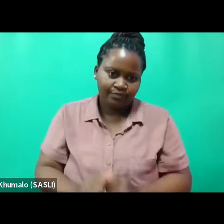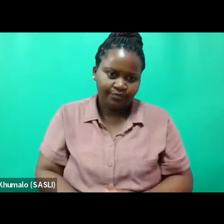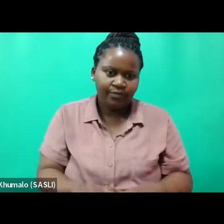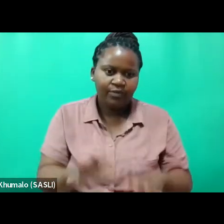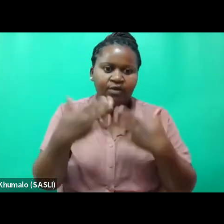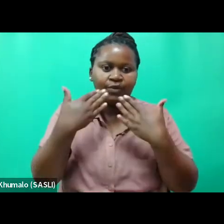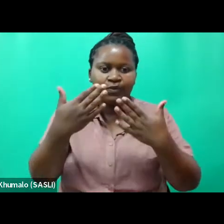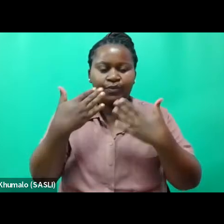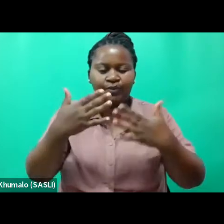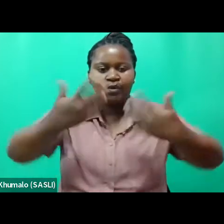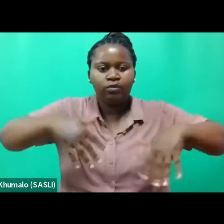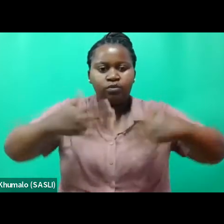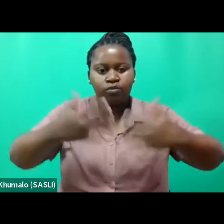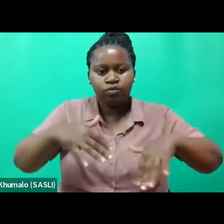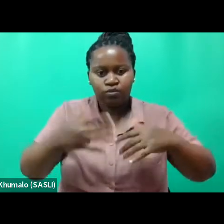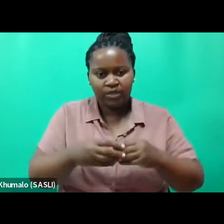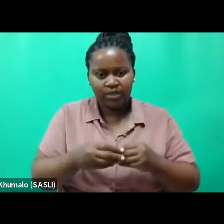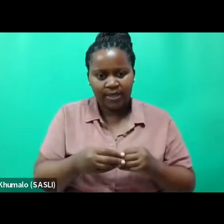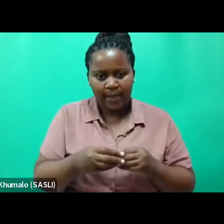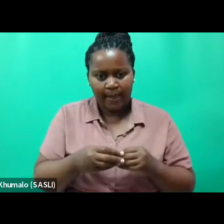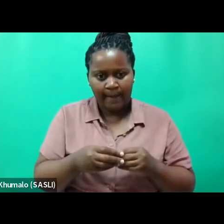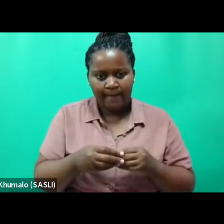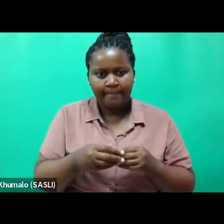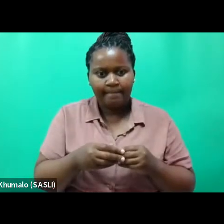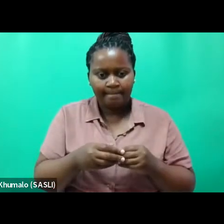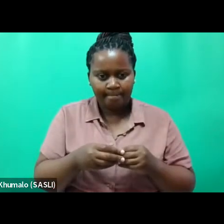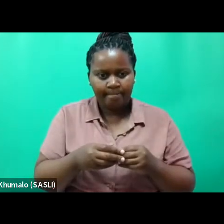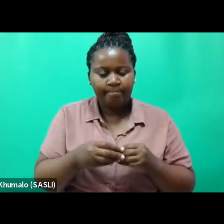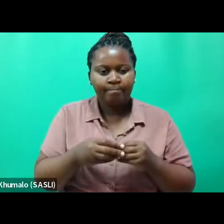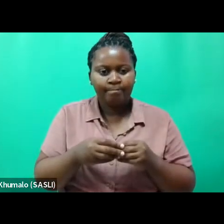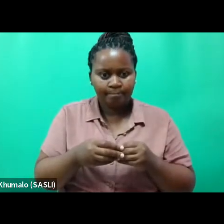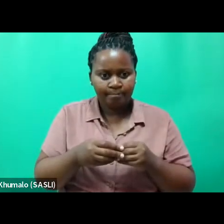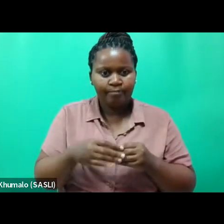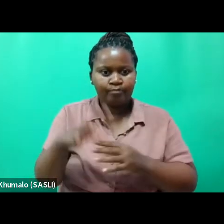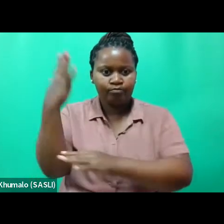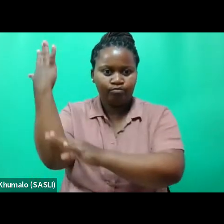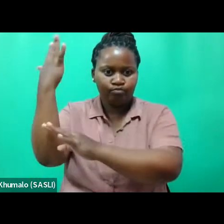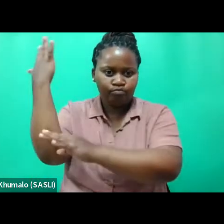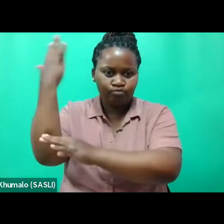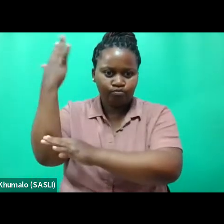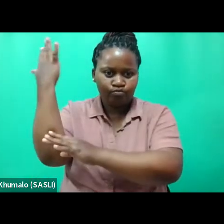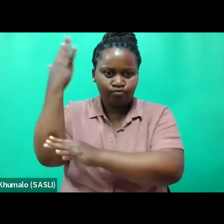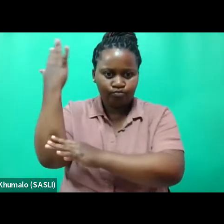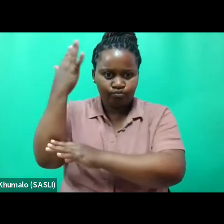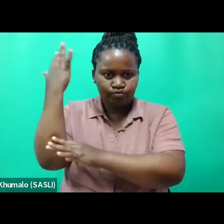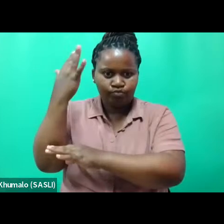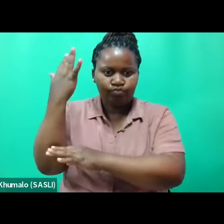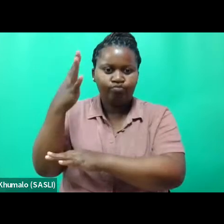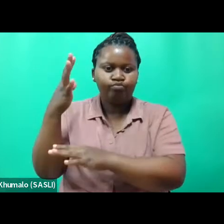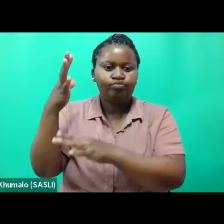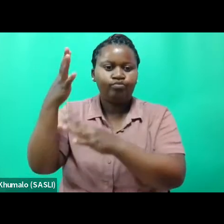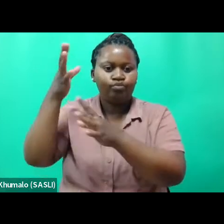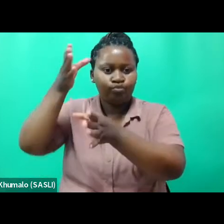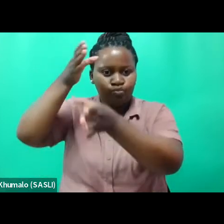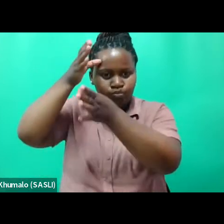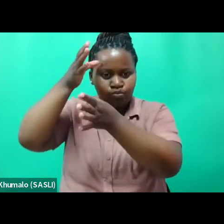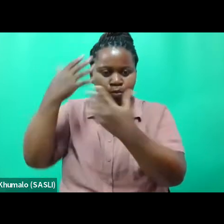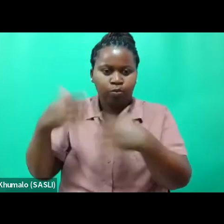much for that insightful presentation. I will